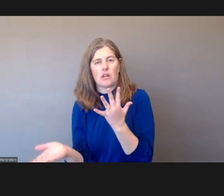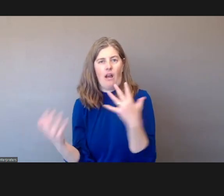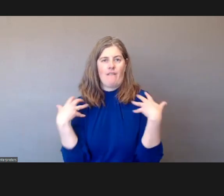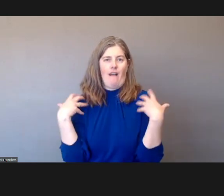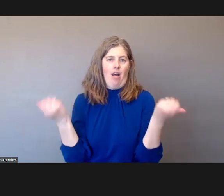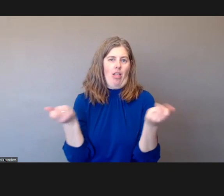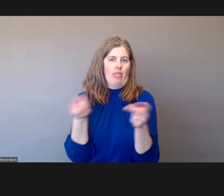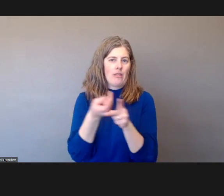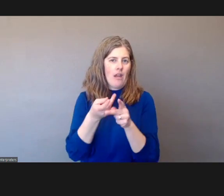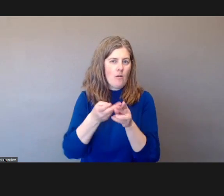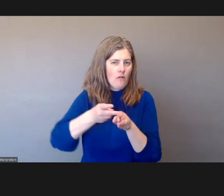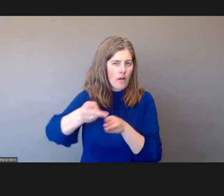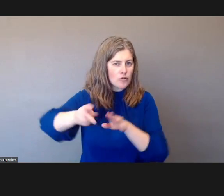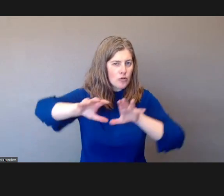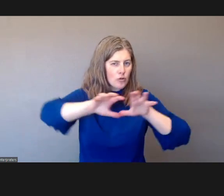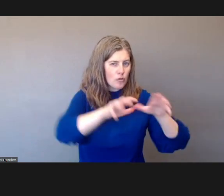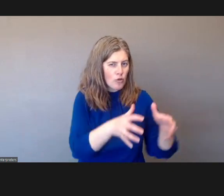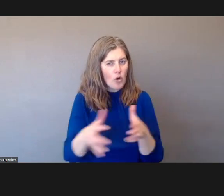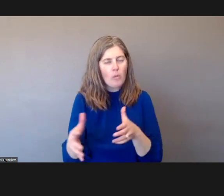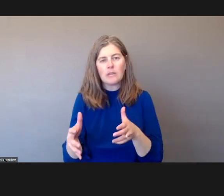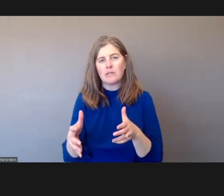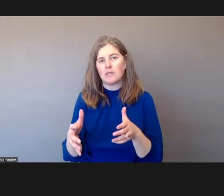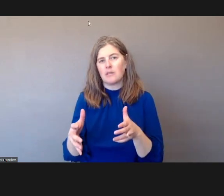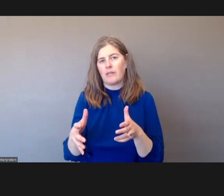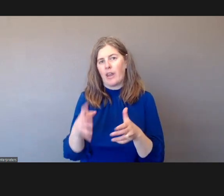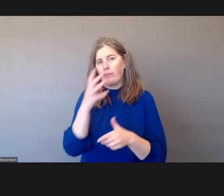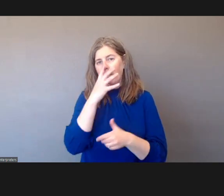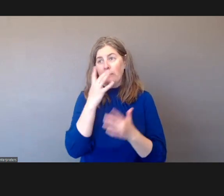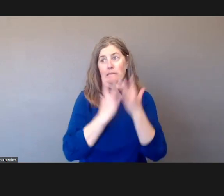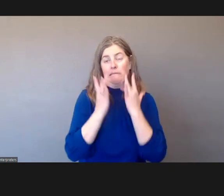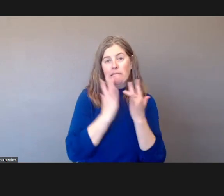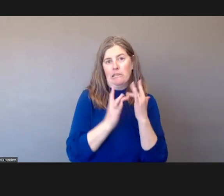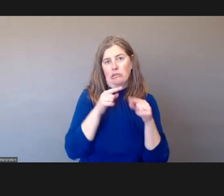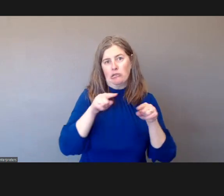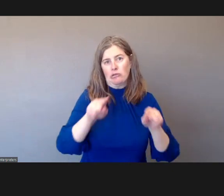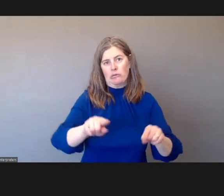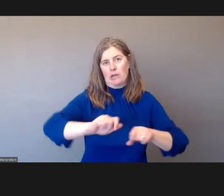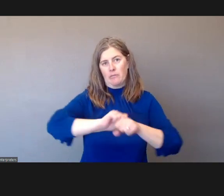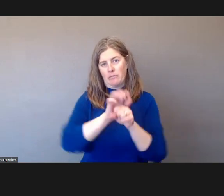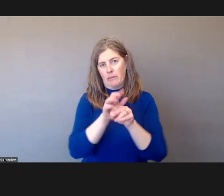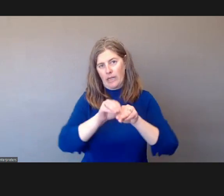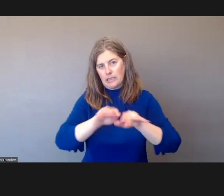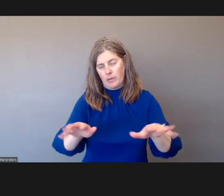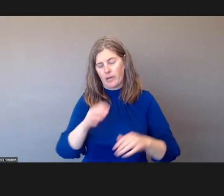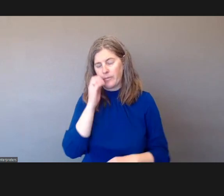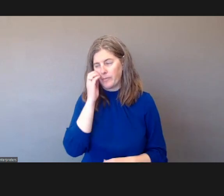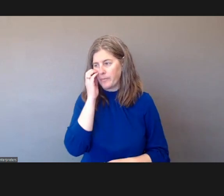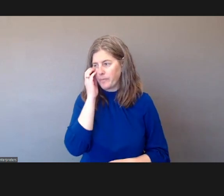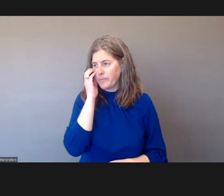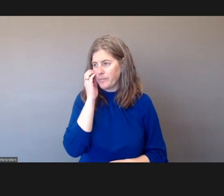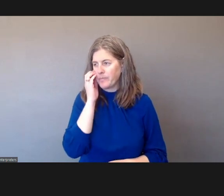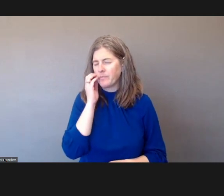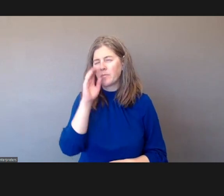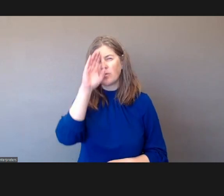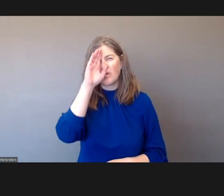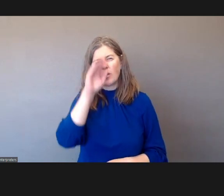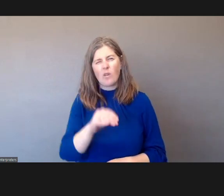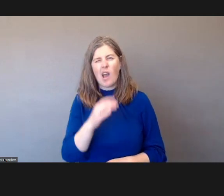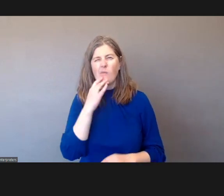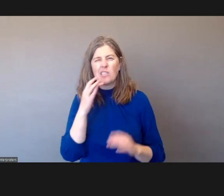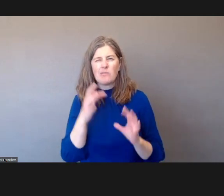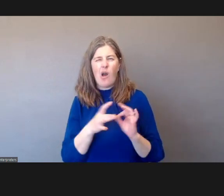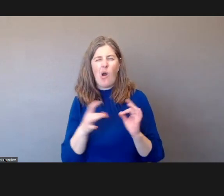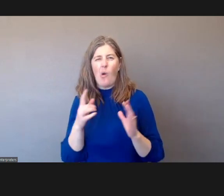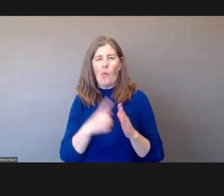healthcare professional groups that have been in short supply during the pandemic. But I think that kind of, I'm always talking about what isn't the role